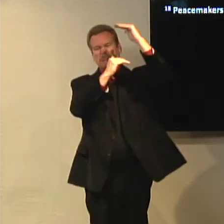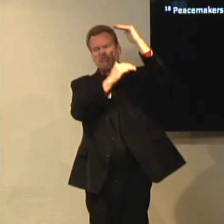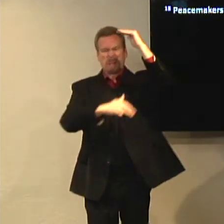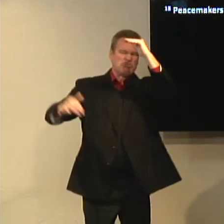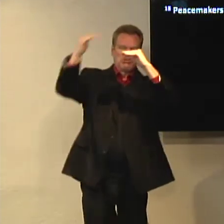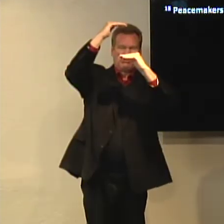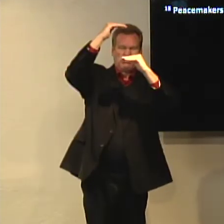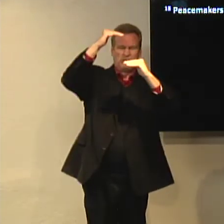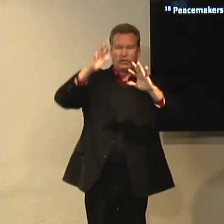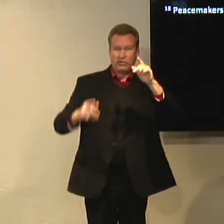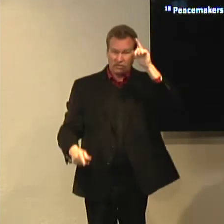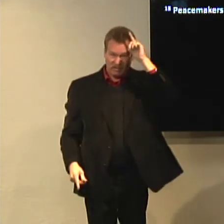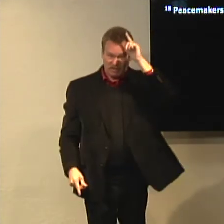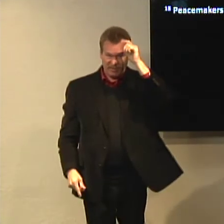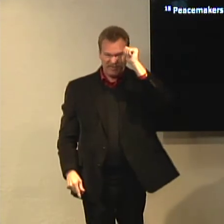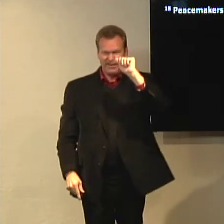better than you. No, I'm better than you are.